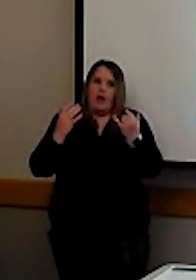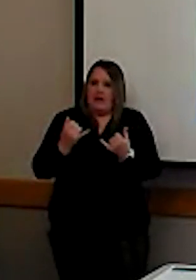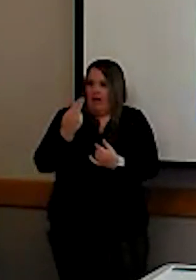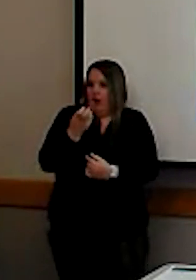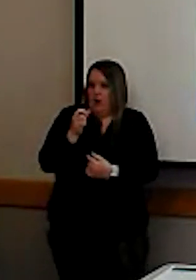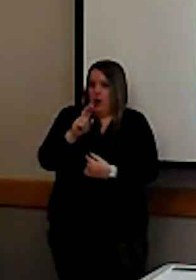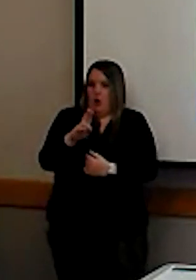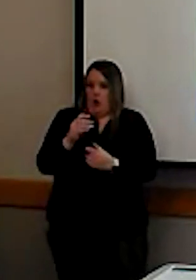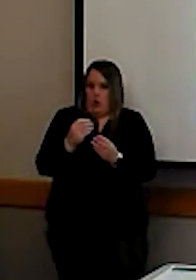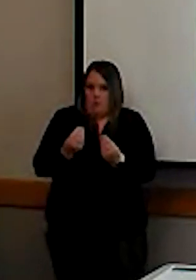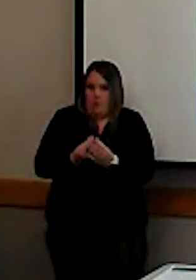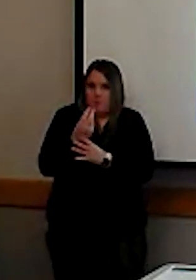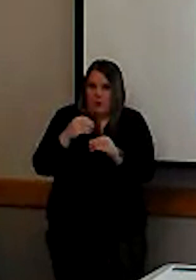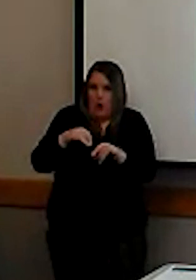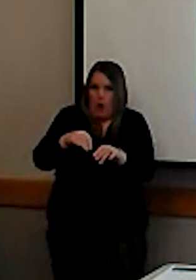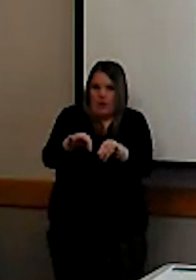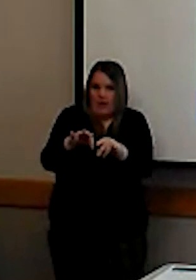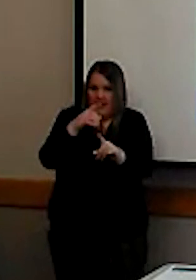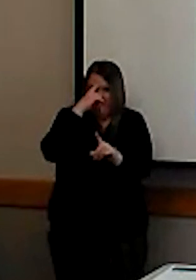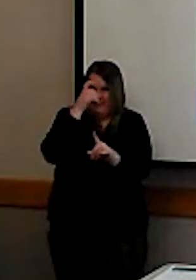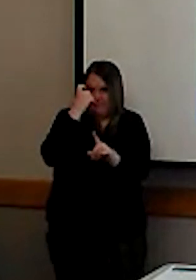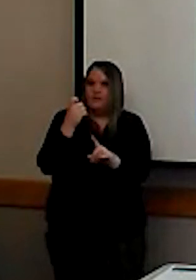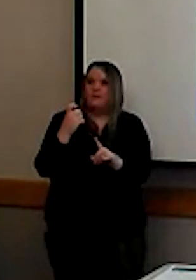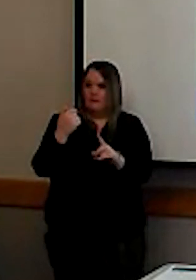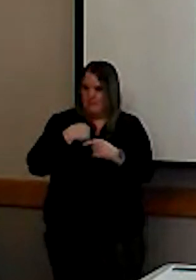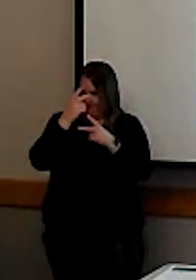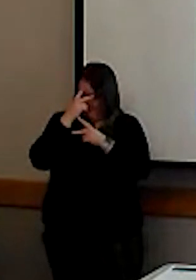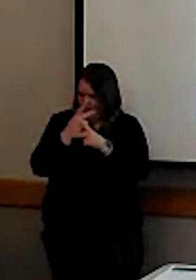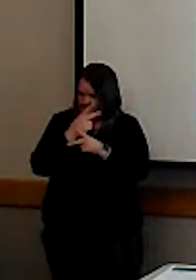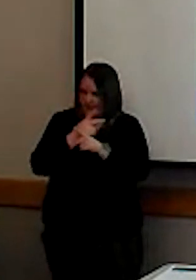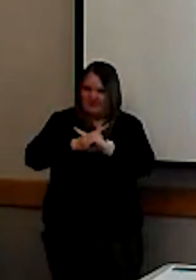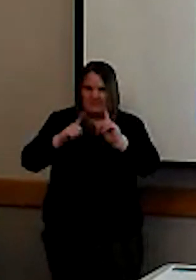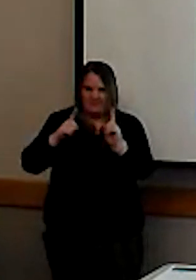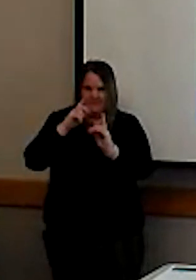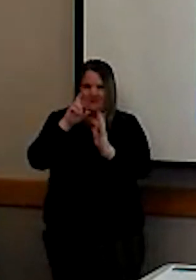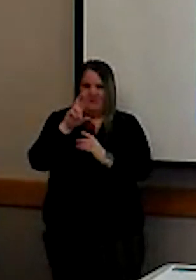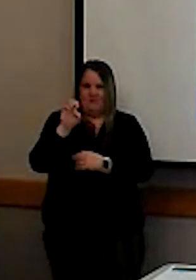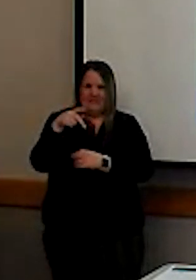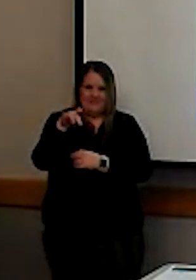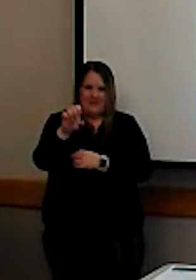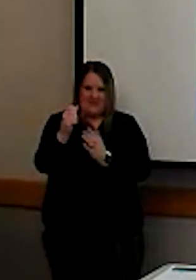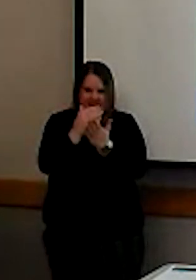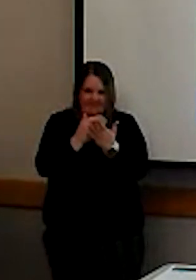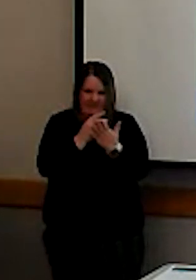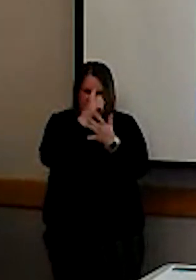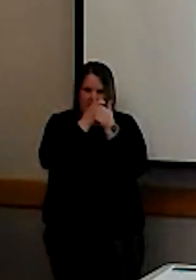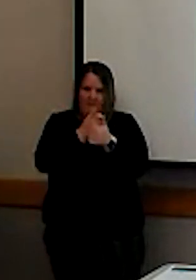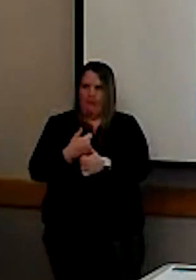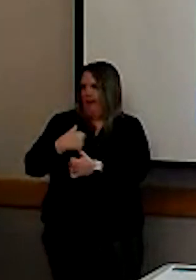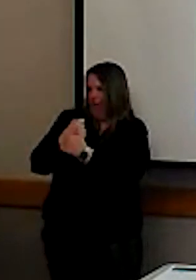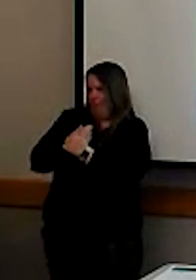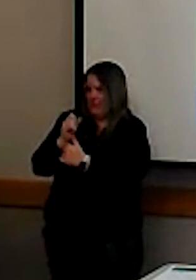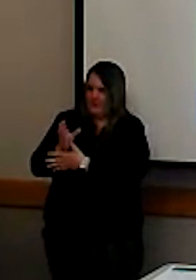an herb garden every summer. And I have to figure out different recipes for them to do, which I